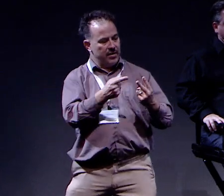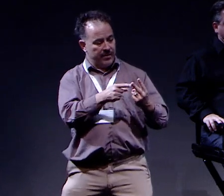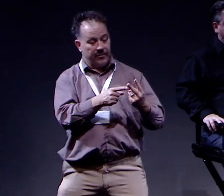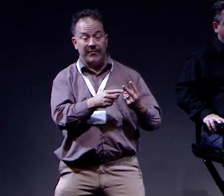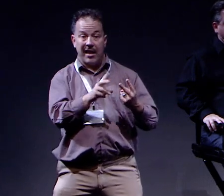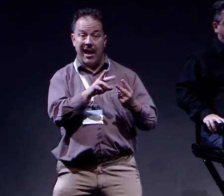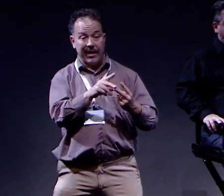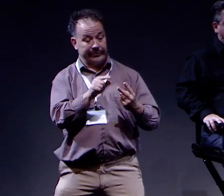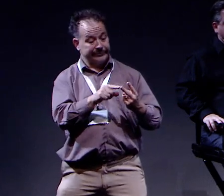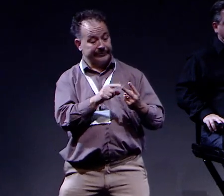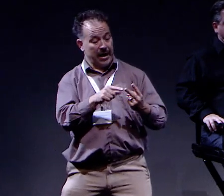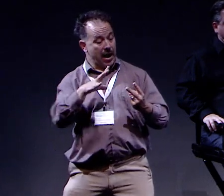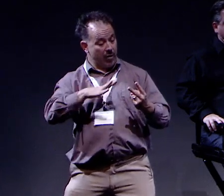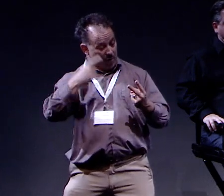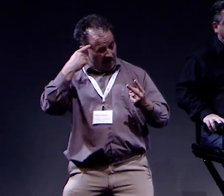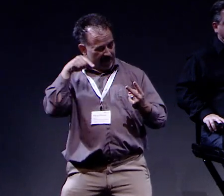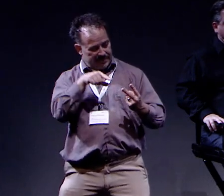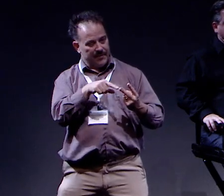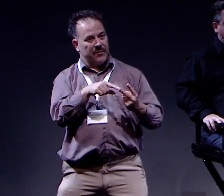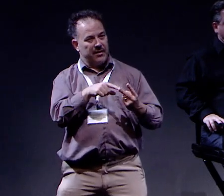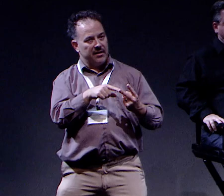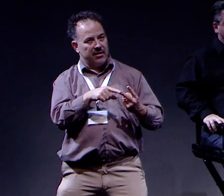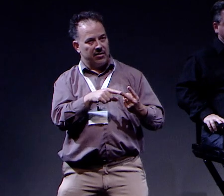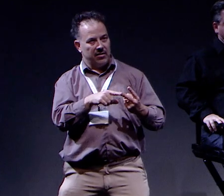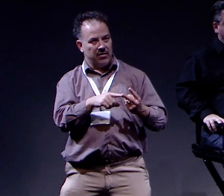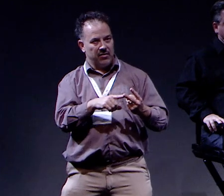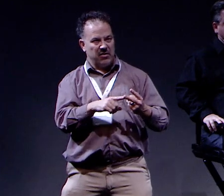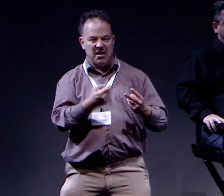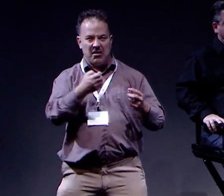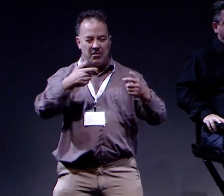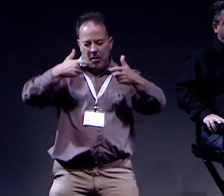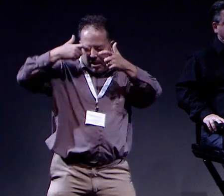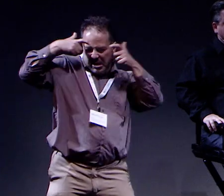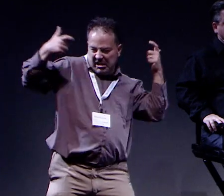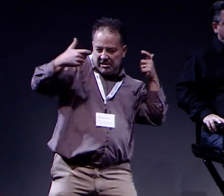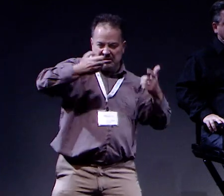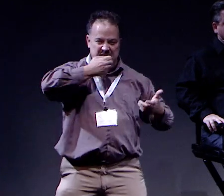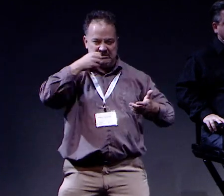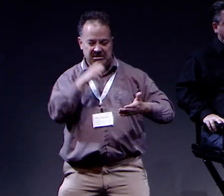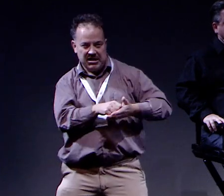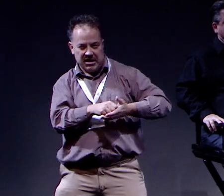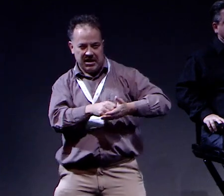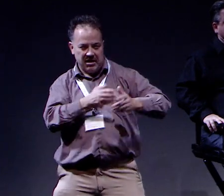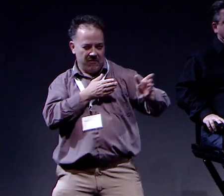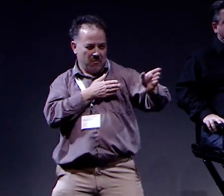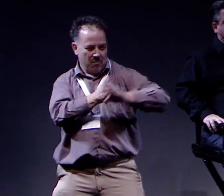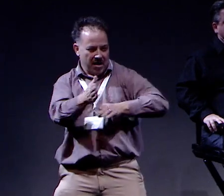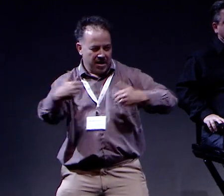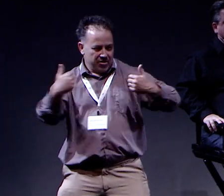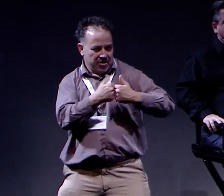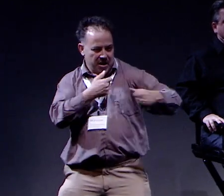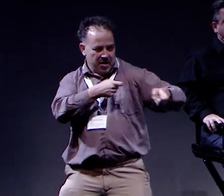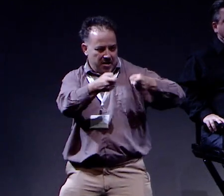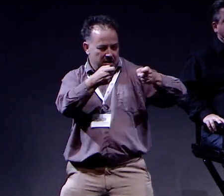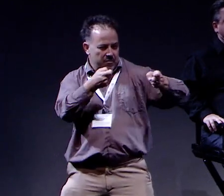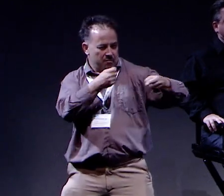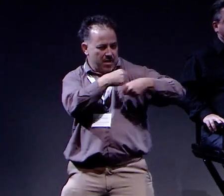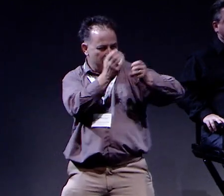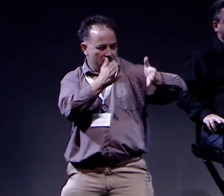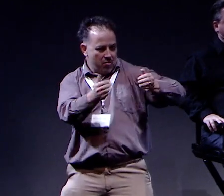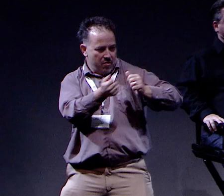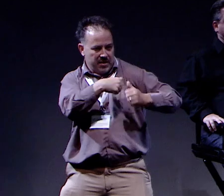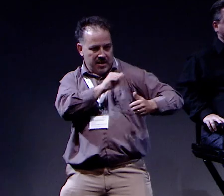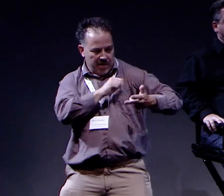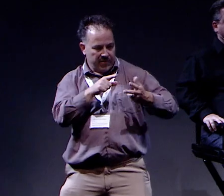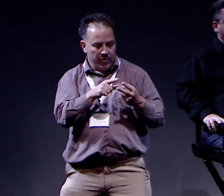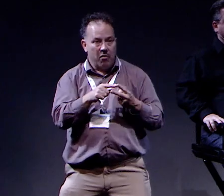Either they are the sort of omnipotent, egotistical master game maker with an attitude, or the